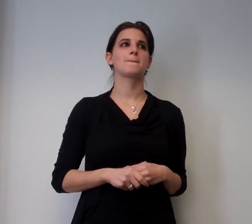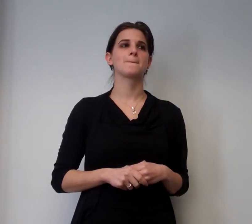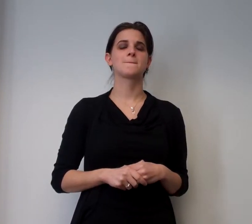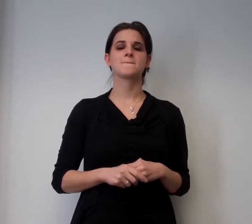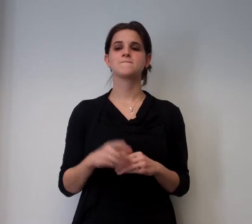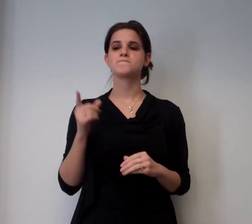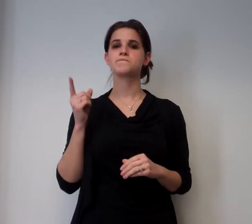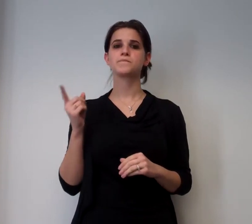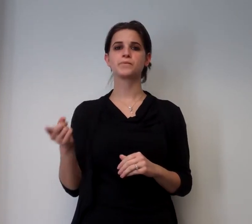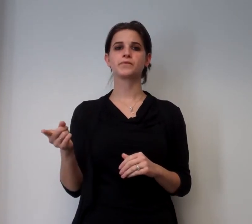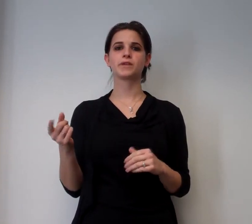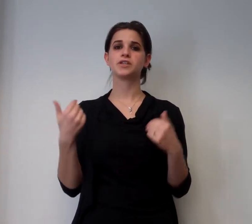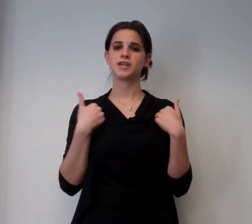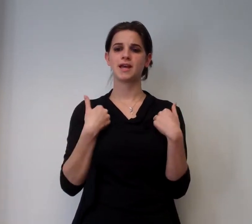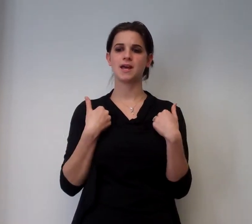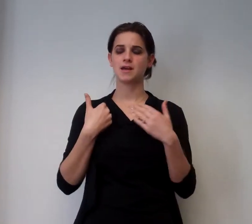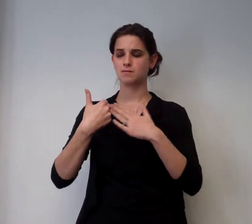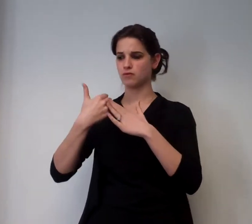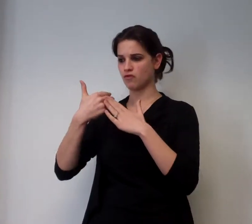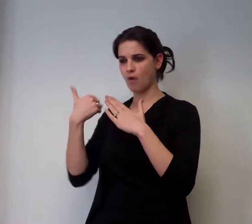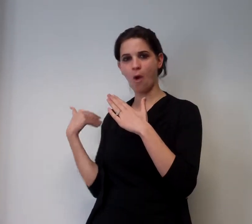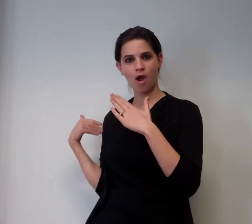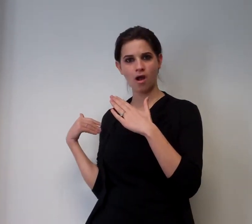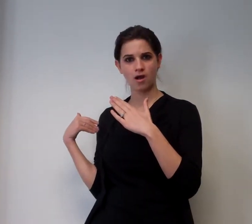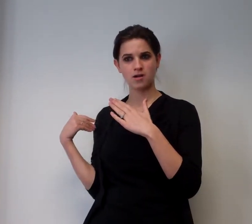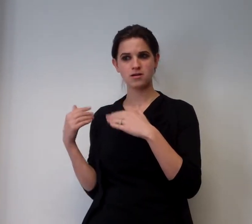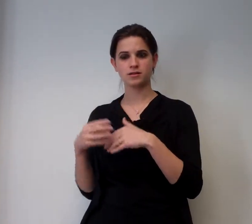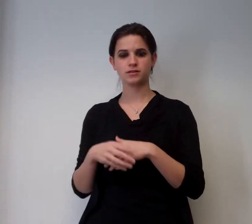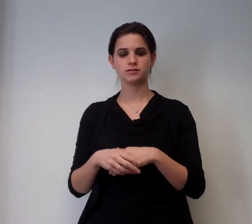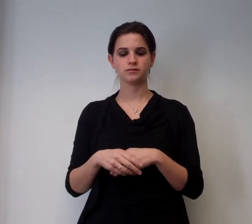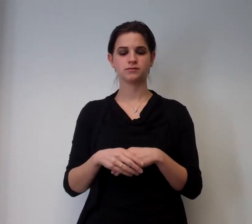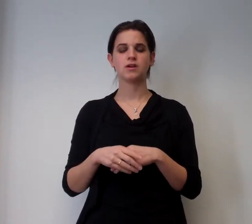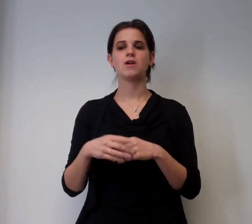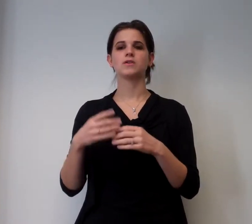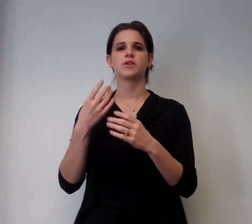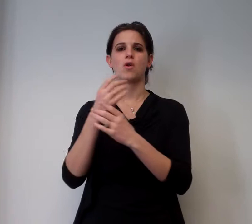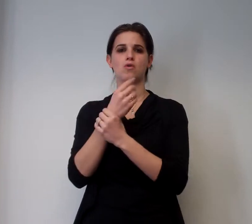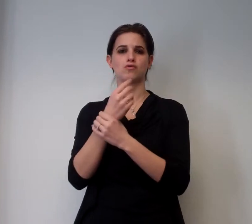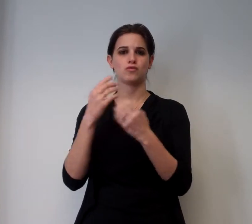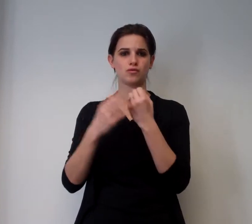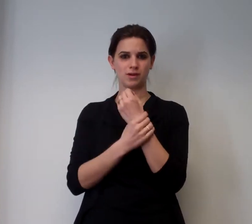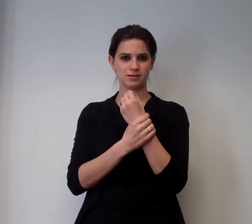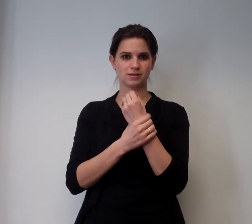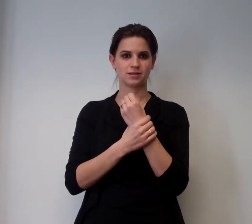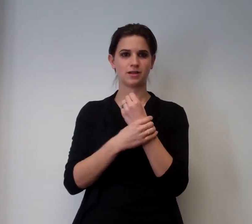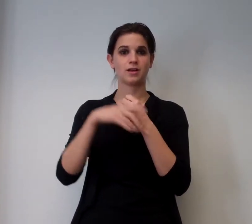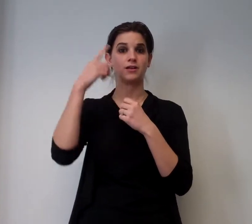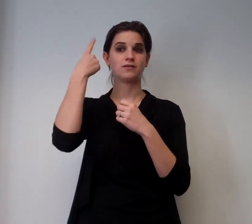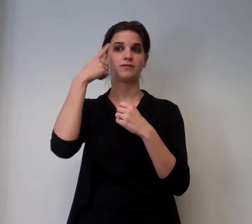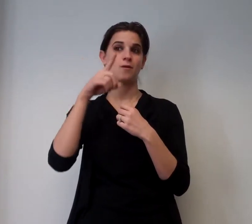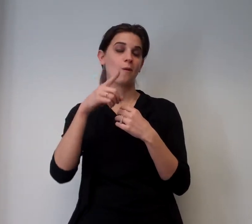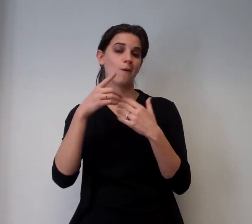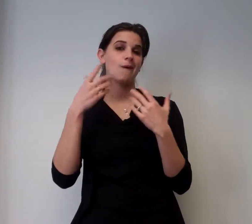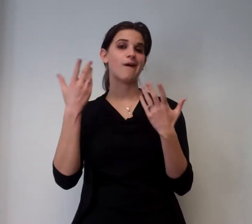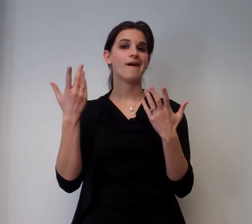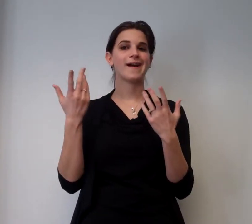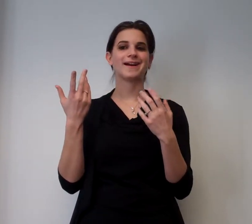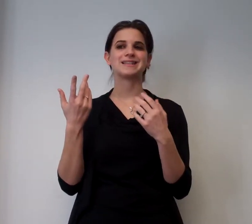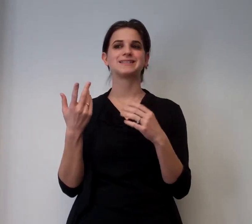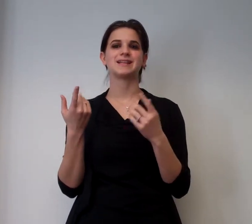had previously, before this particular incident, she had been arrested before for incidents on the bus, refusing to get